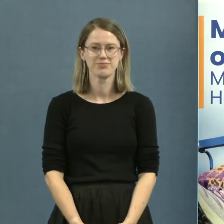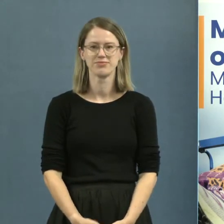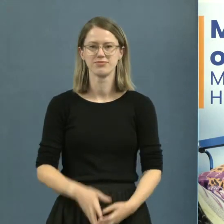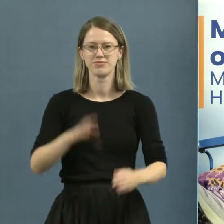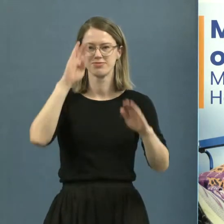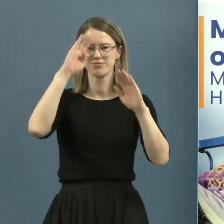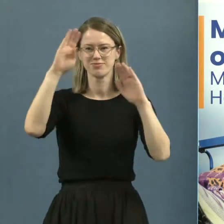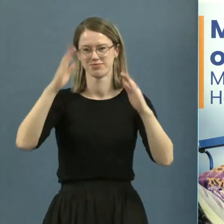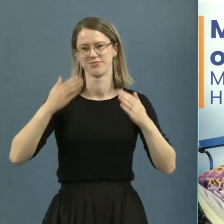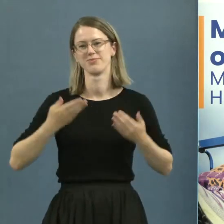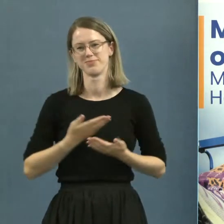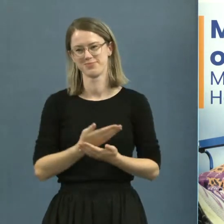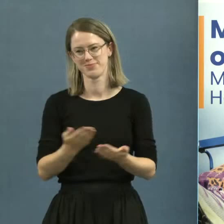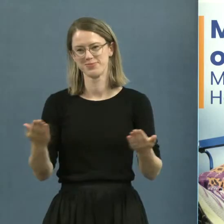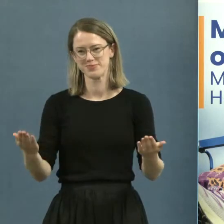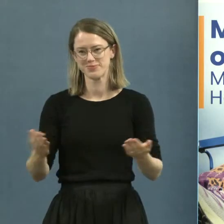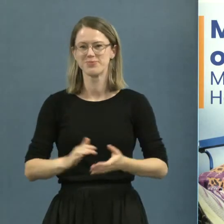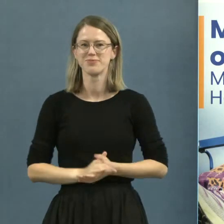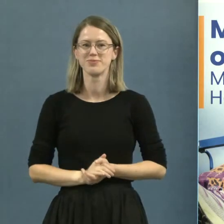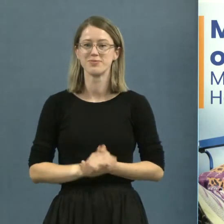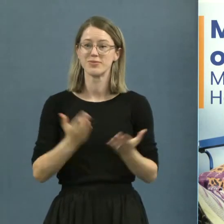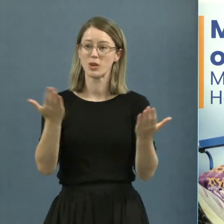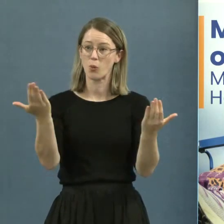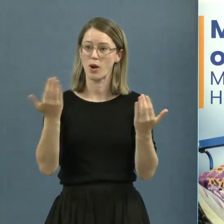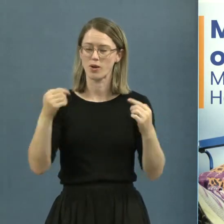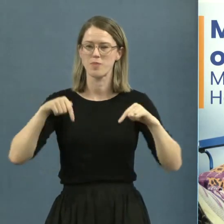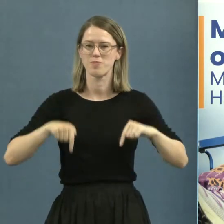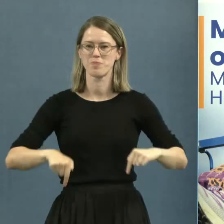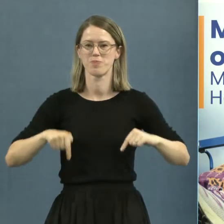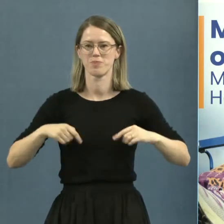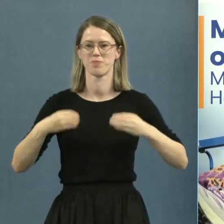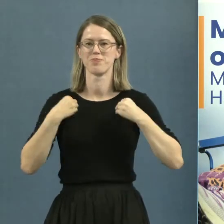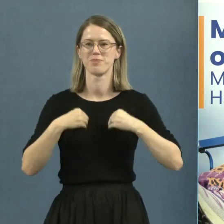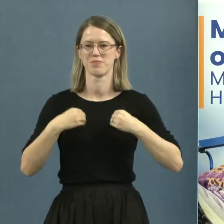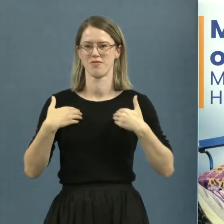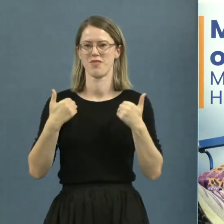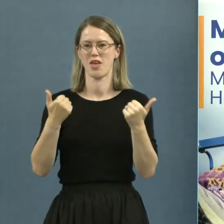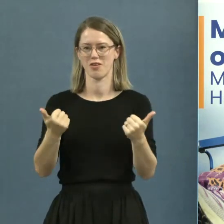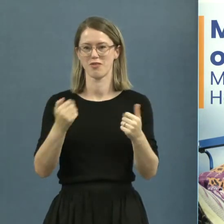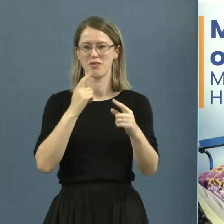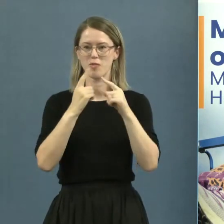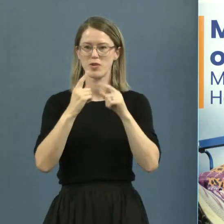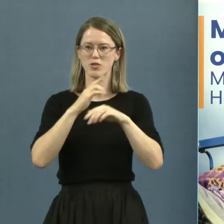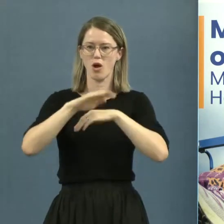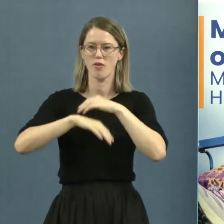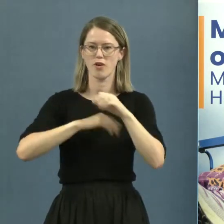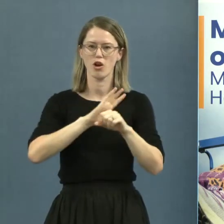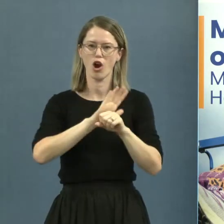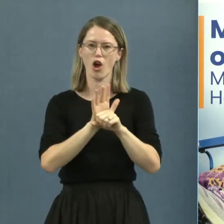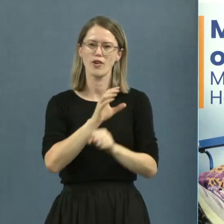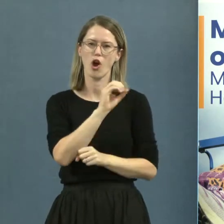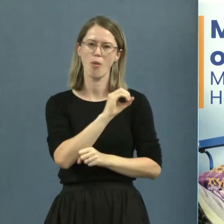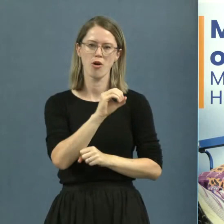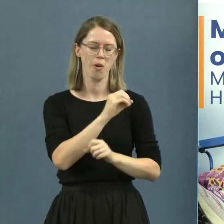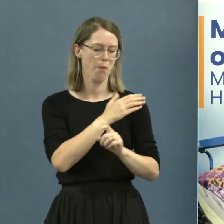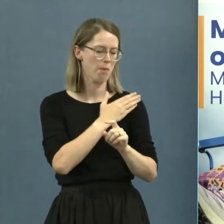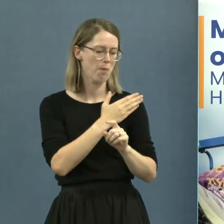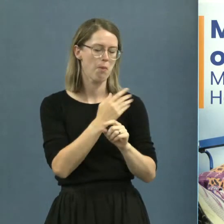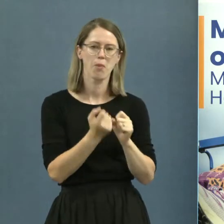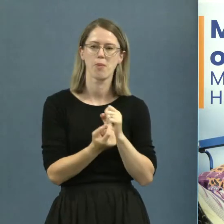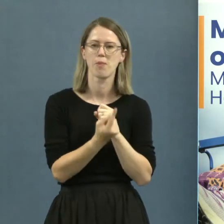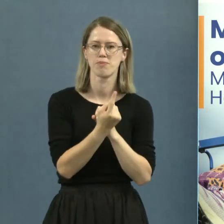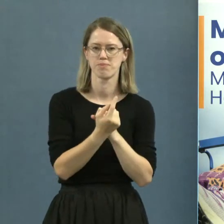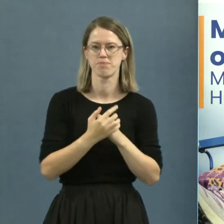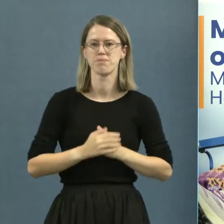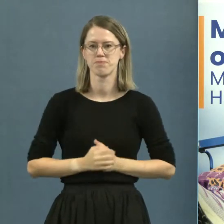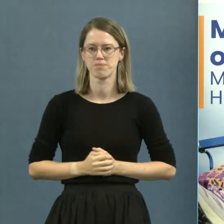Kia ora koutou katoa. Welcome once again to Manatū Haiora for an update on the response to the Omicron outbreak. Thank you all